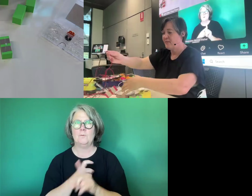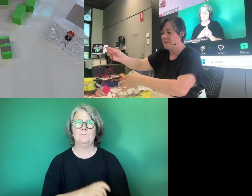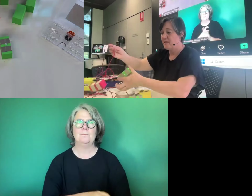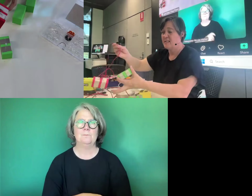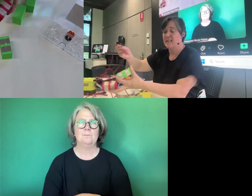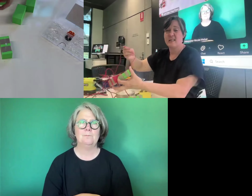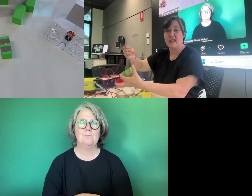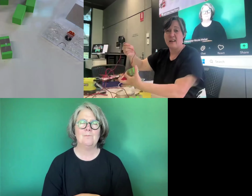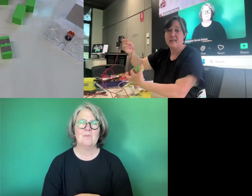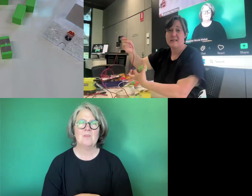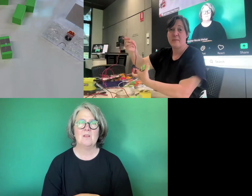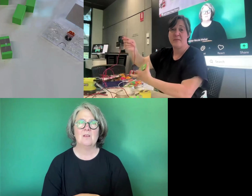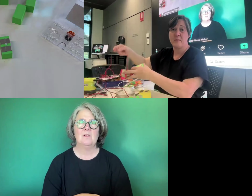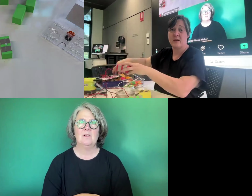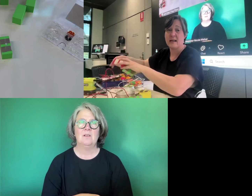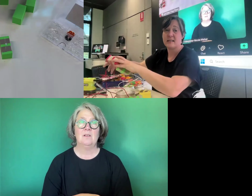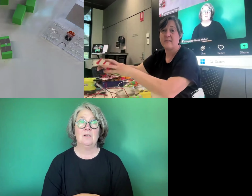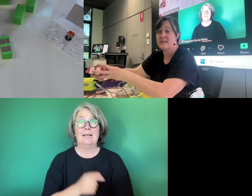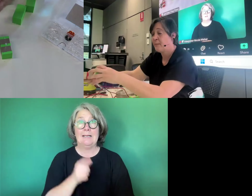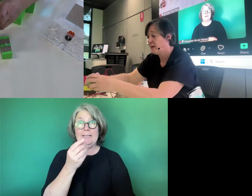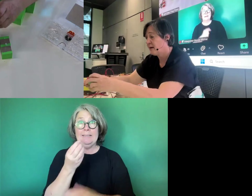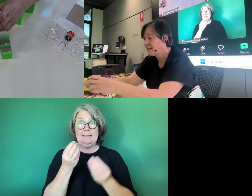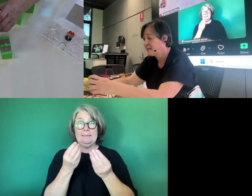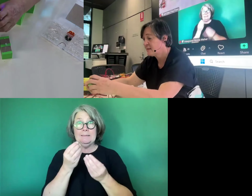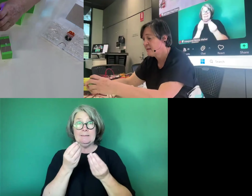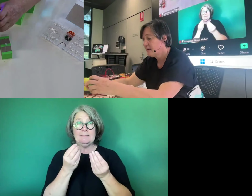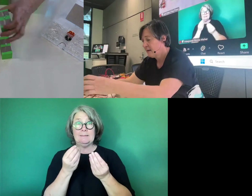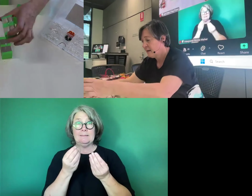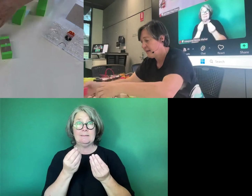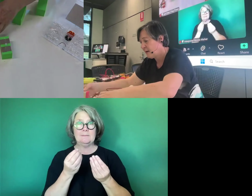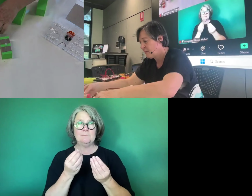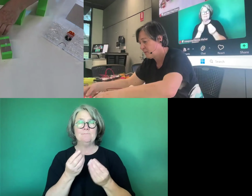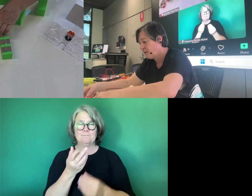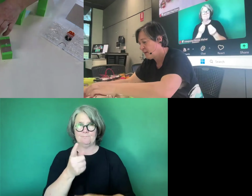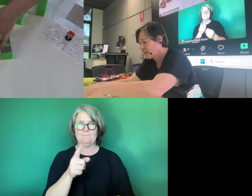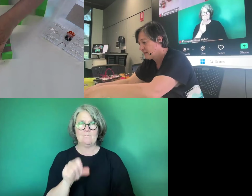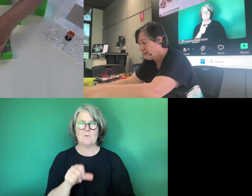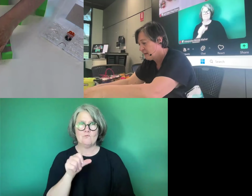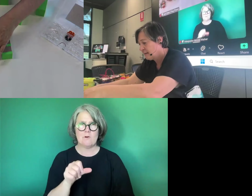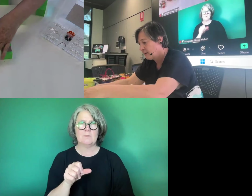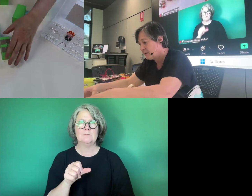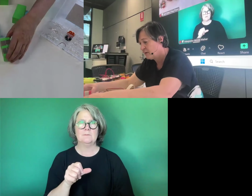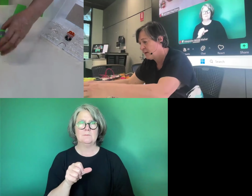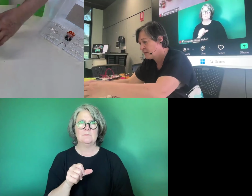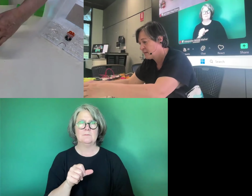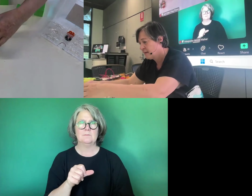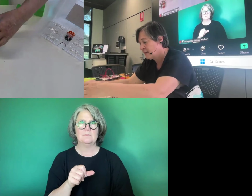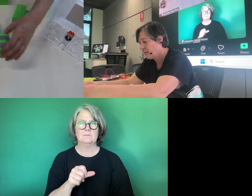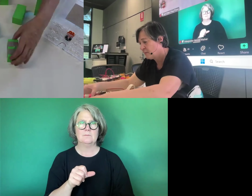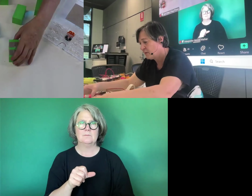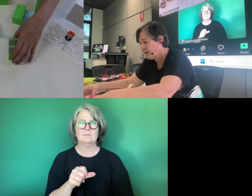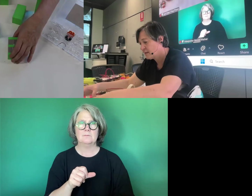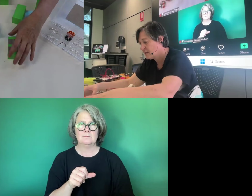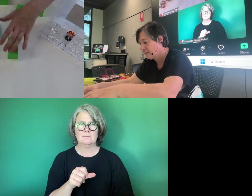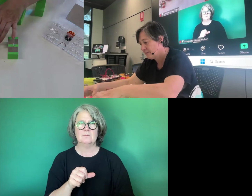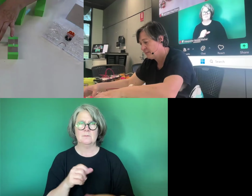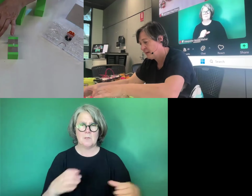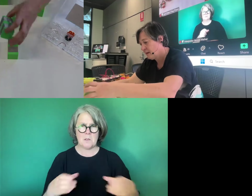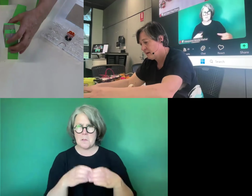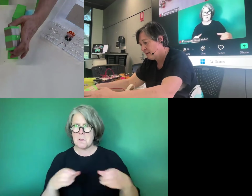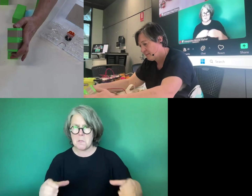so some of them you can stick together, some of them you can actually have separate and just, okay, that one works, that one works, that one